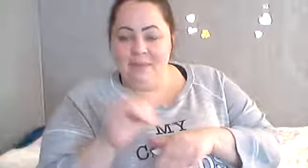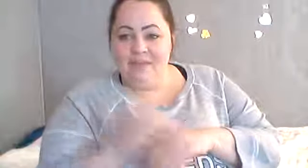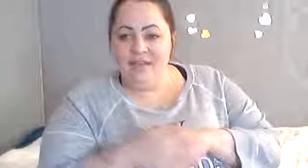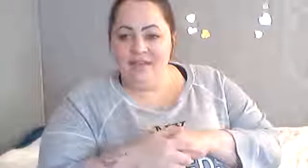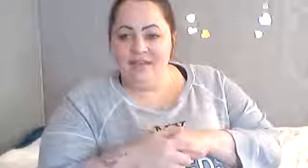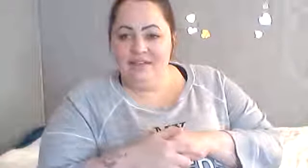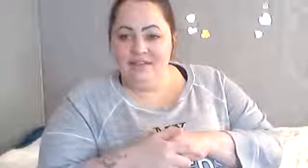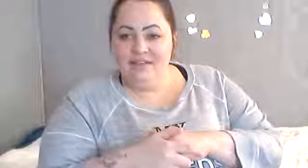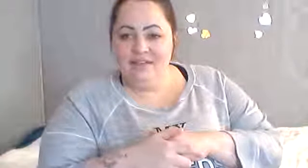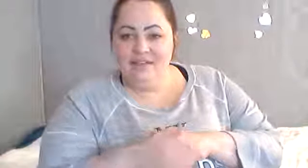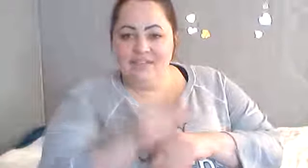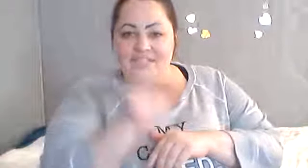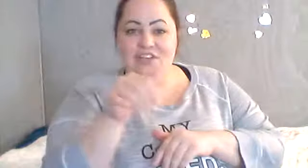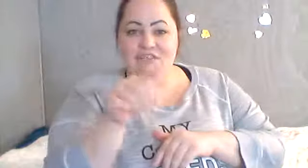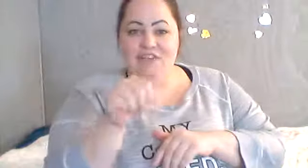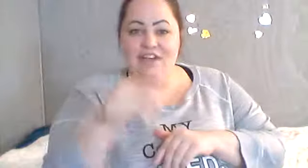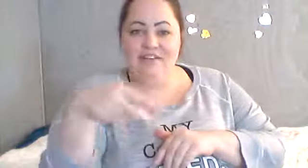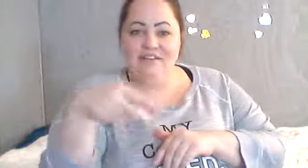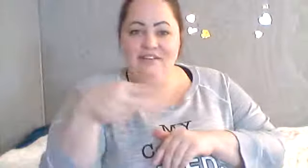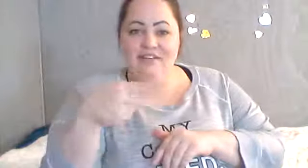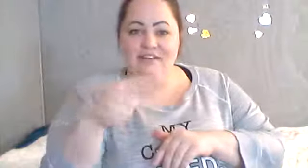Minami. Is it J Fat?